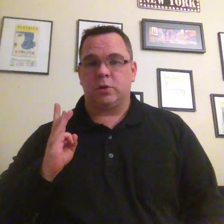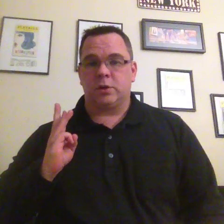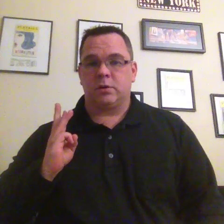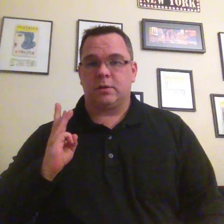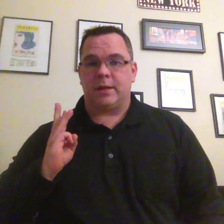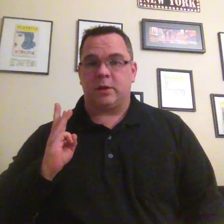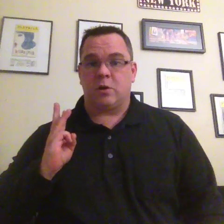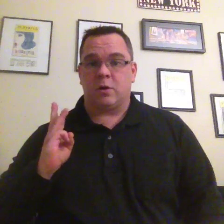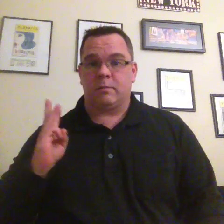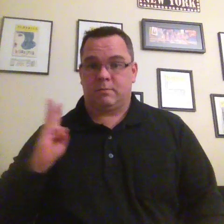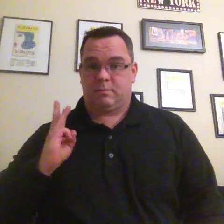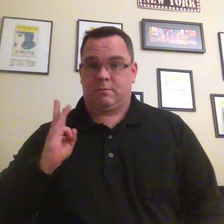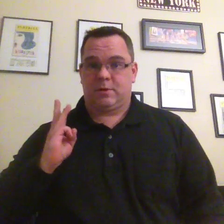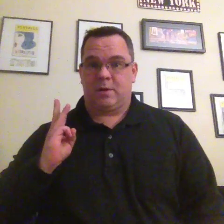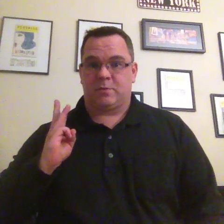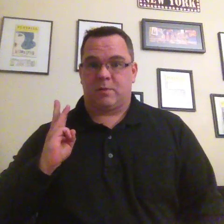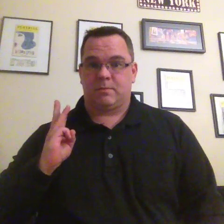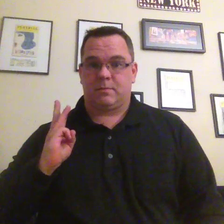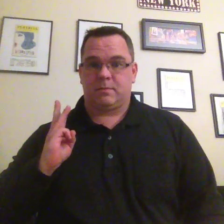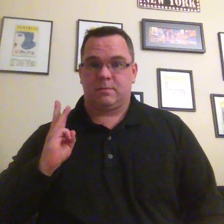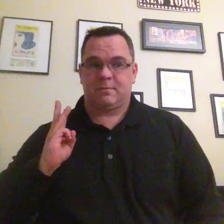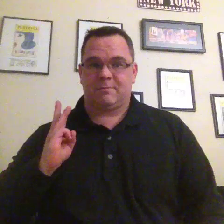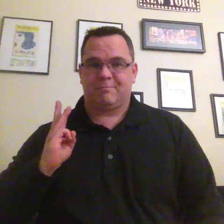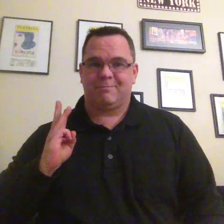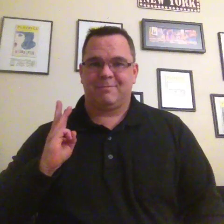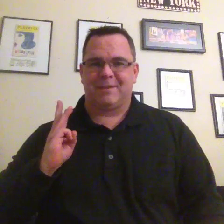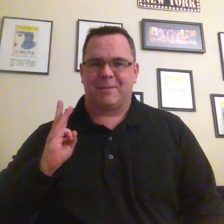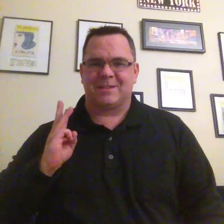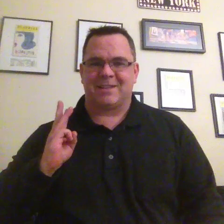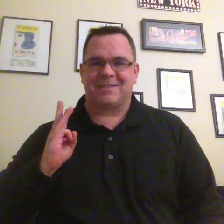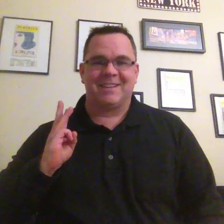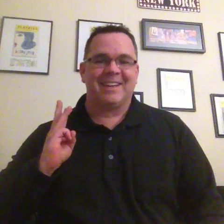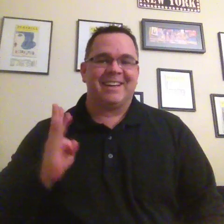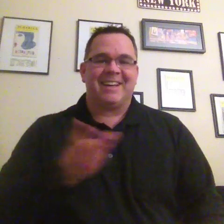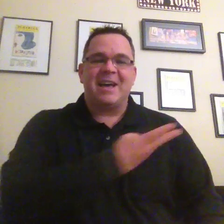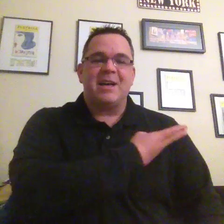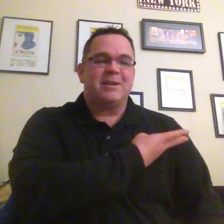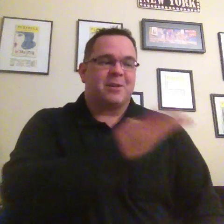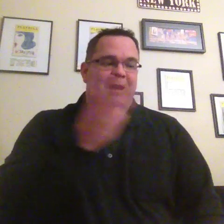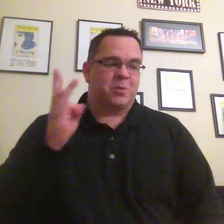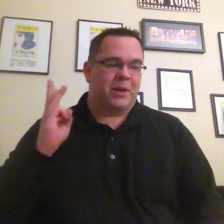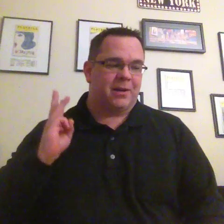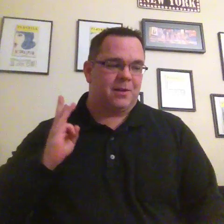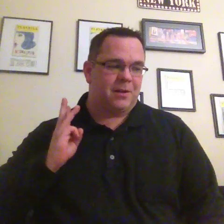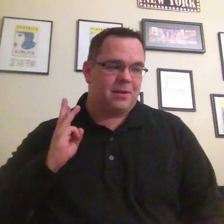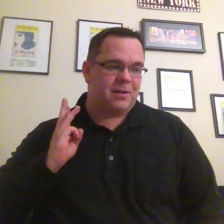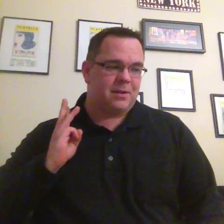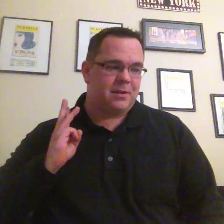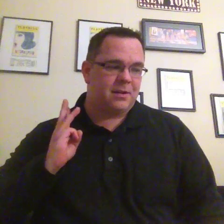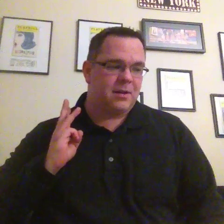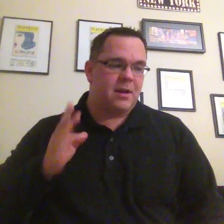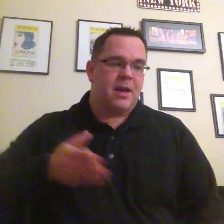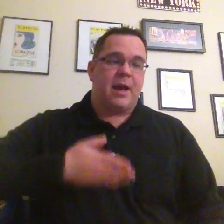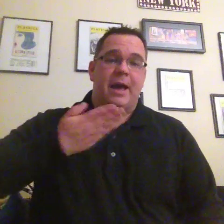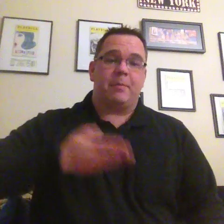shoulder that your arm comes from, if that makes sense. So that's wheel.